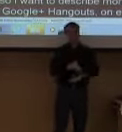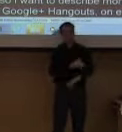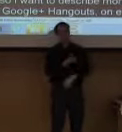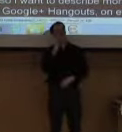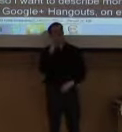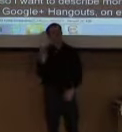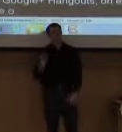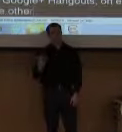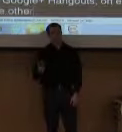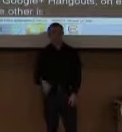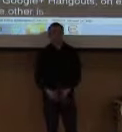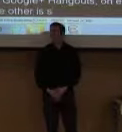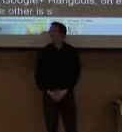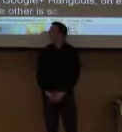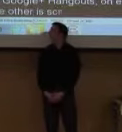well.